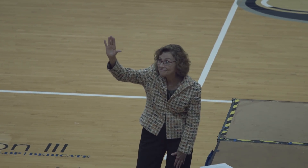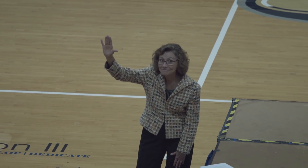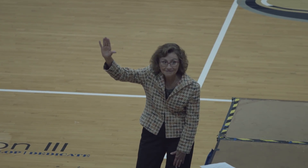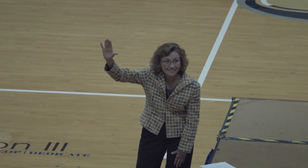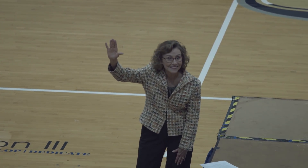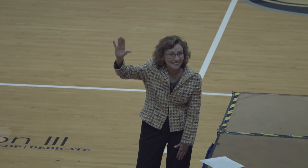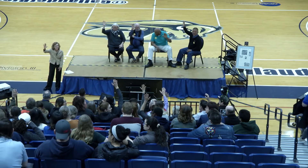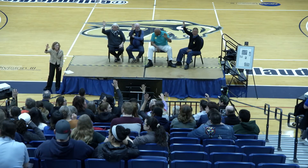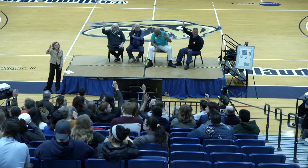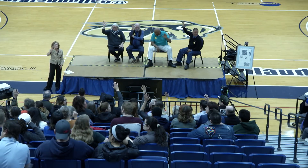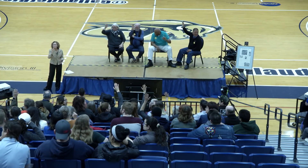years ago?